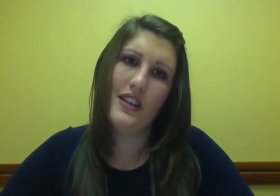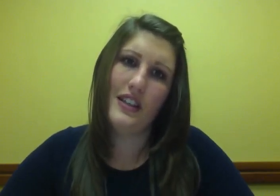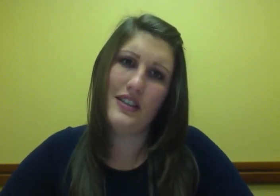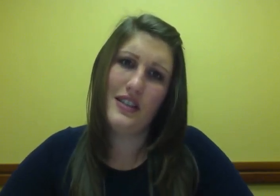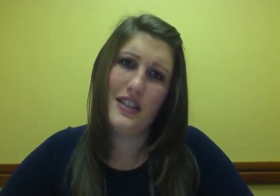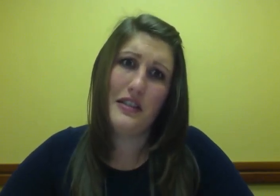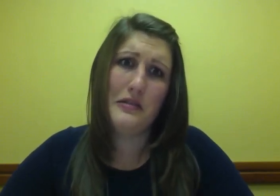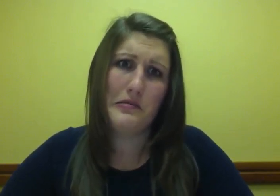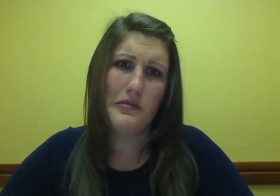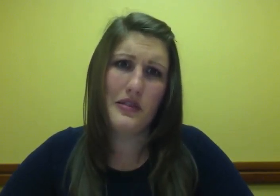Kenya?